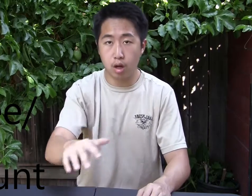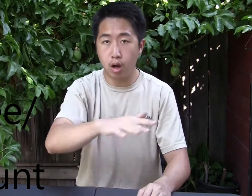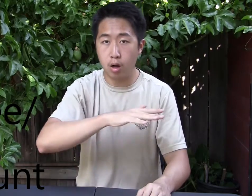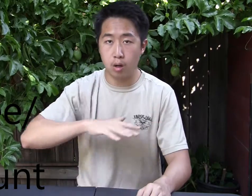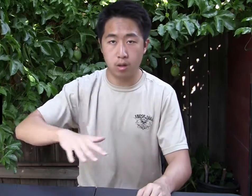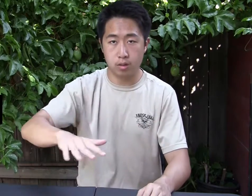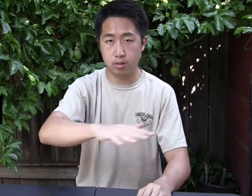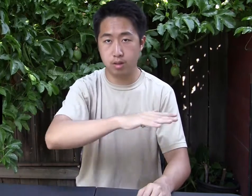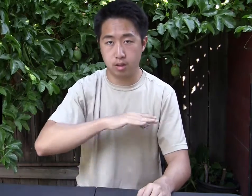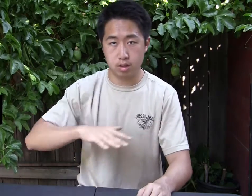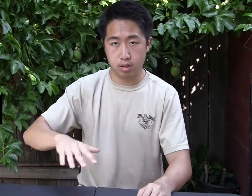All.